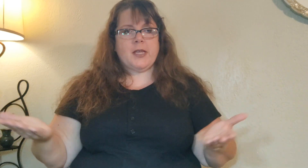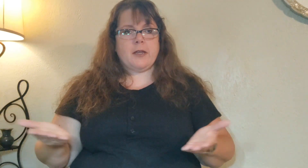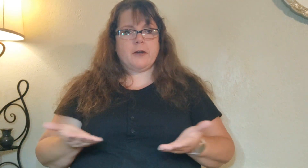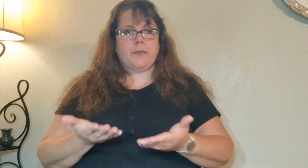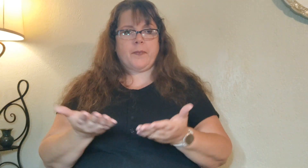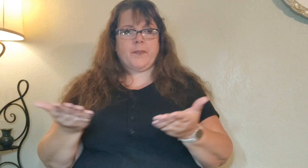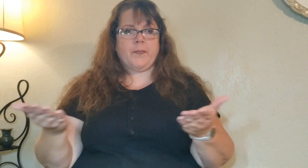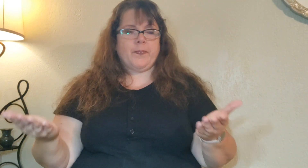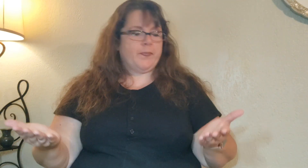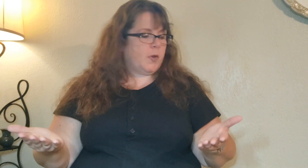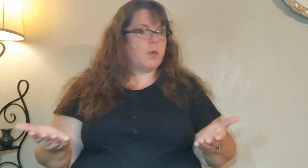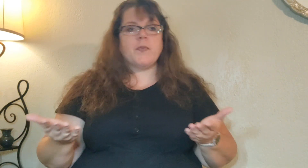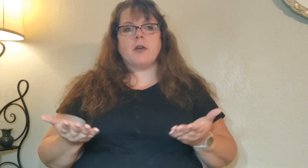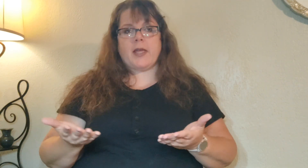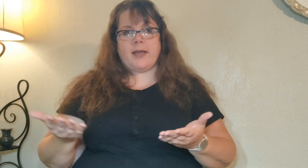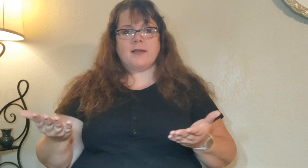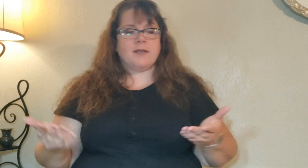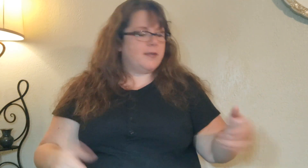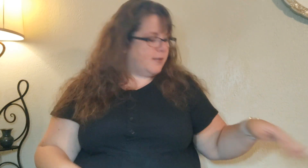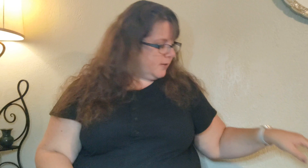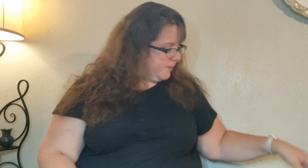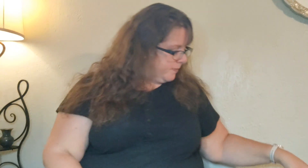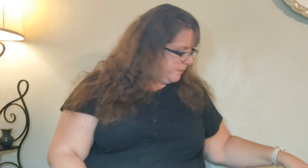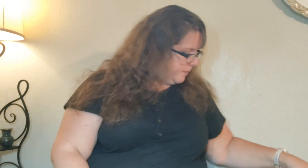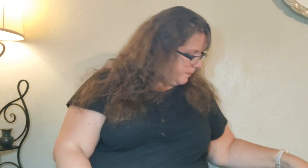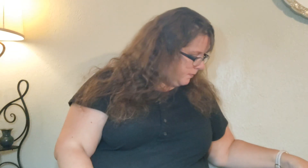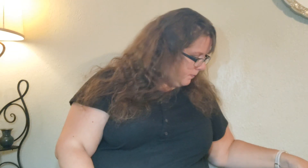here with both hands.